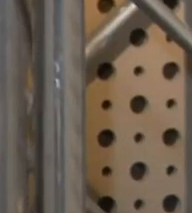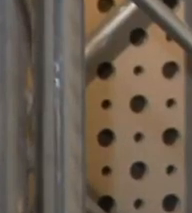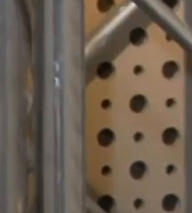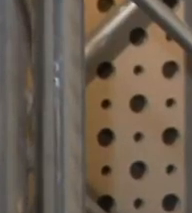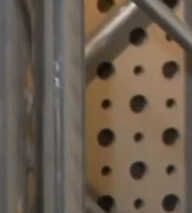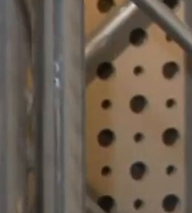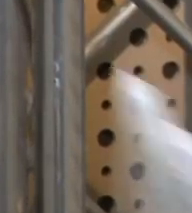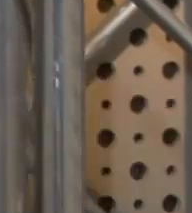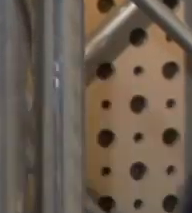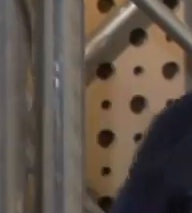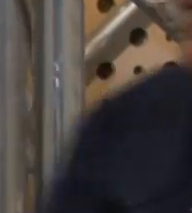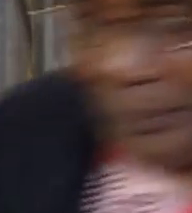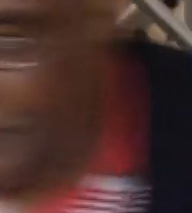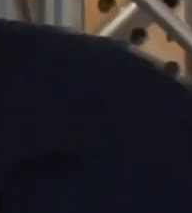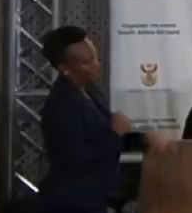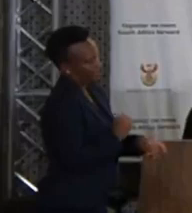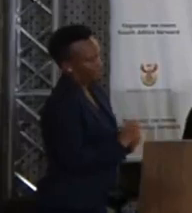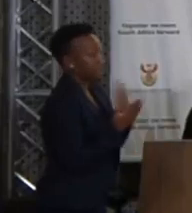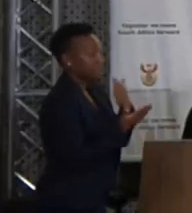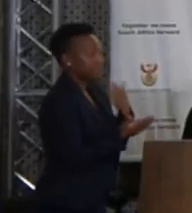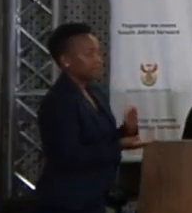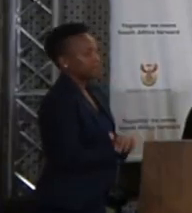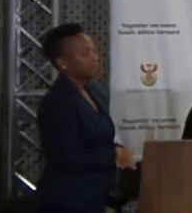special arrangement. Thank you.